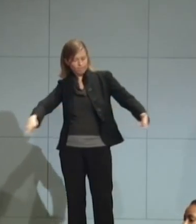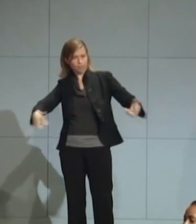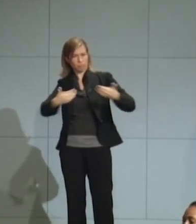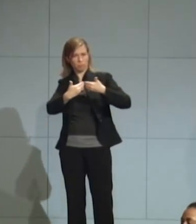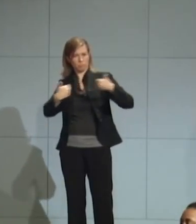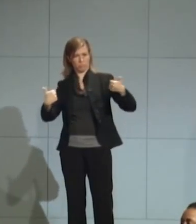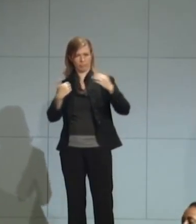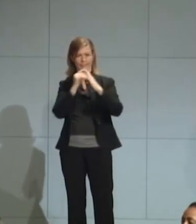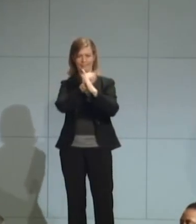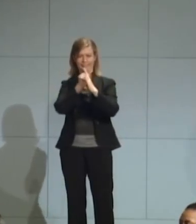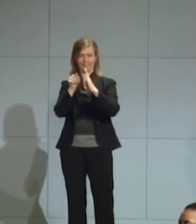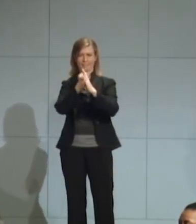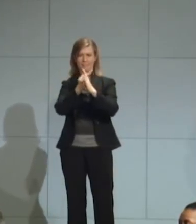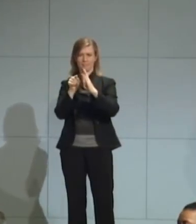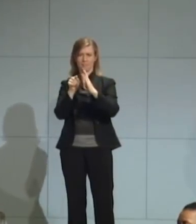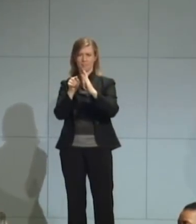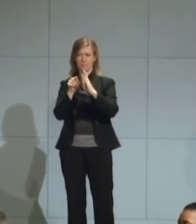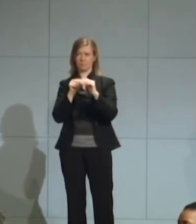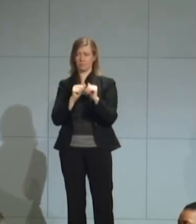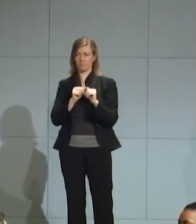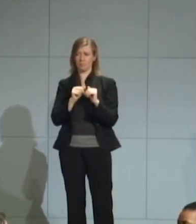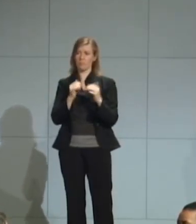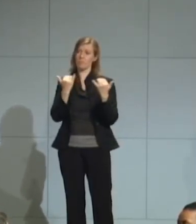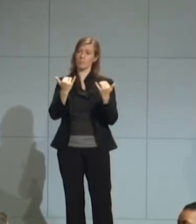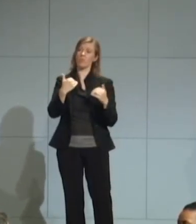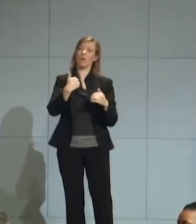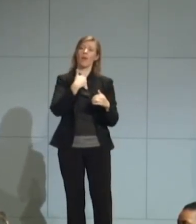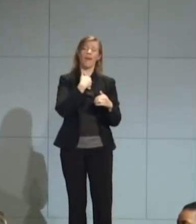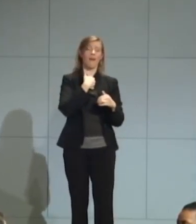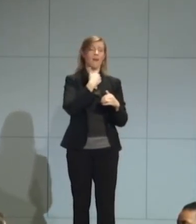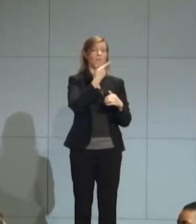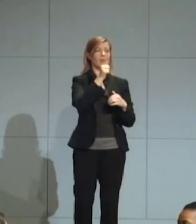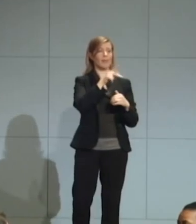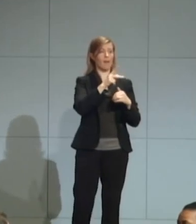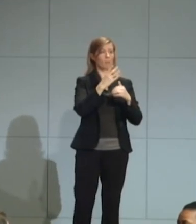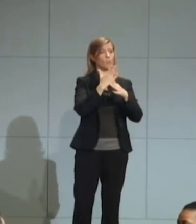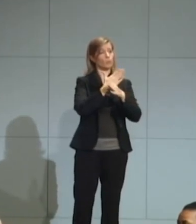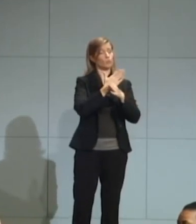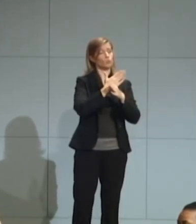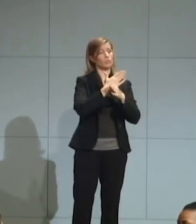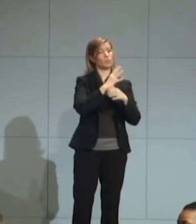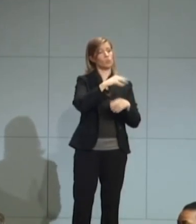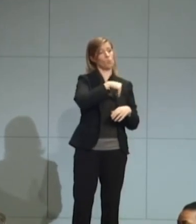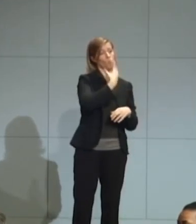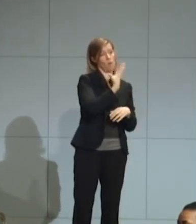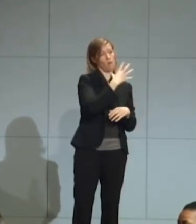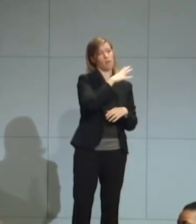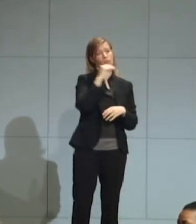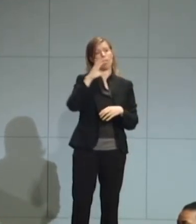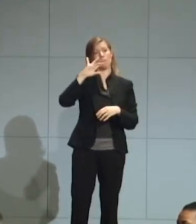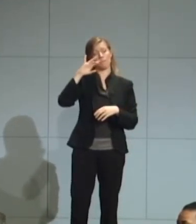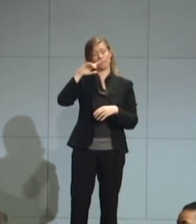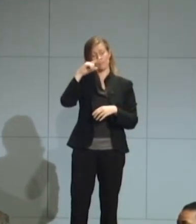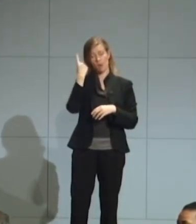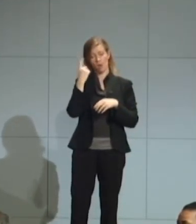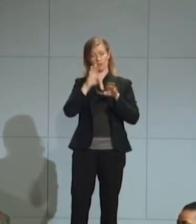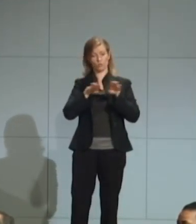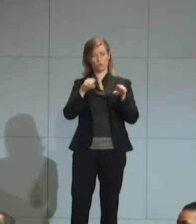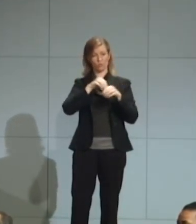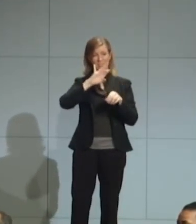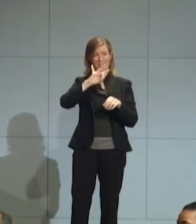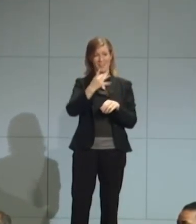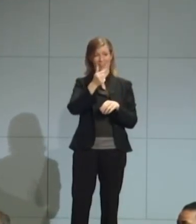it because it has been sold over those years and the money ultimately stayed in the family. So in some way, 50